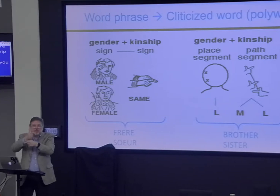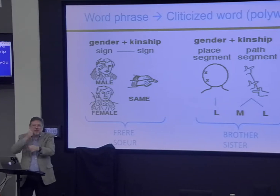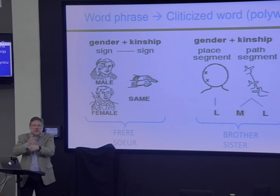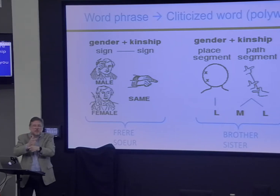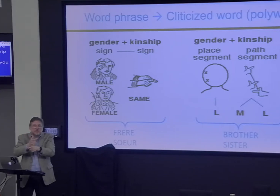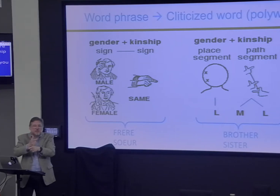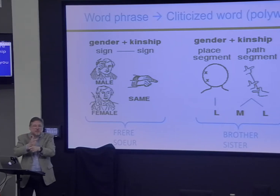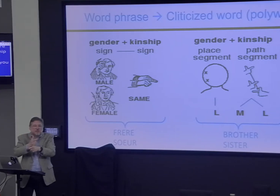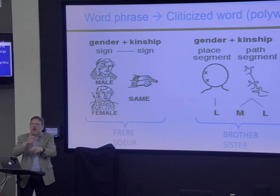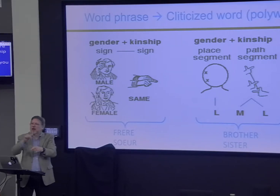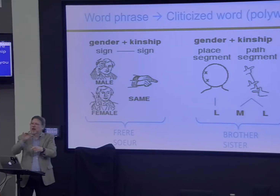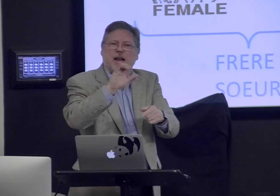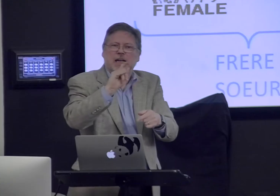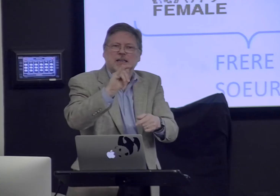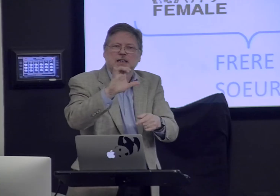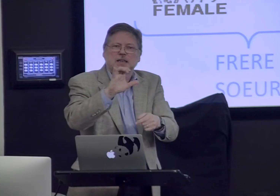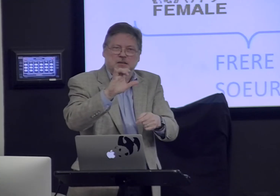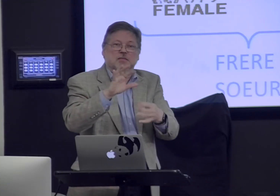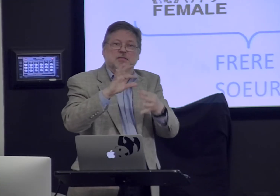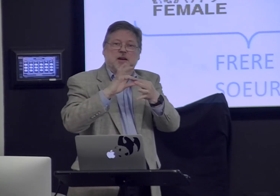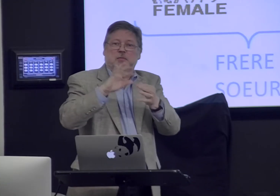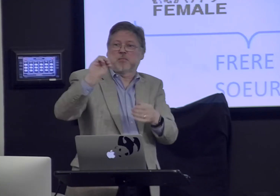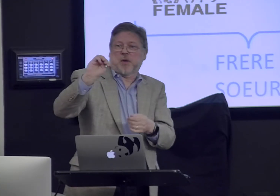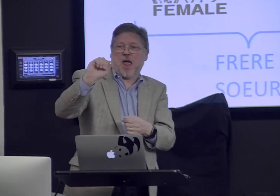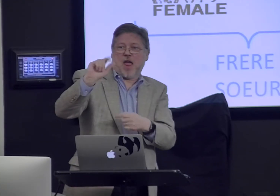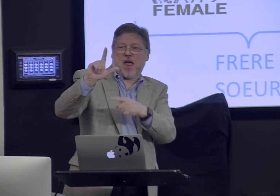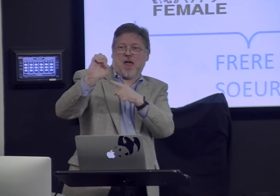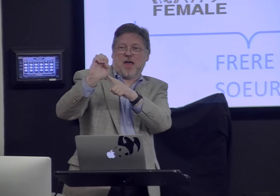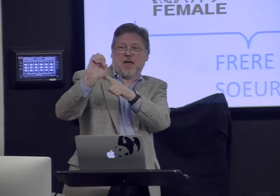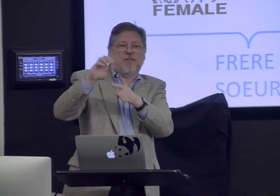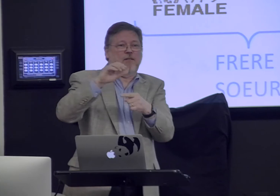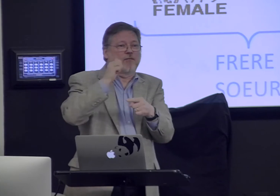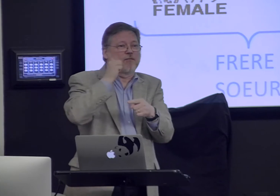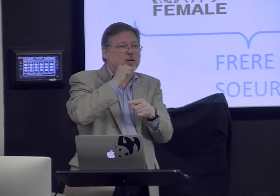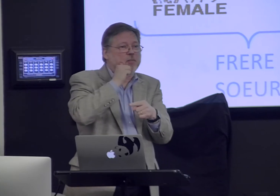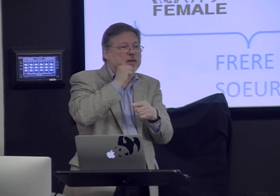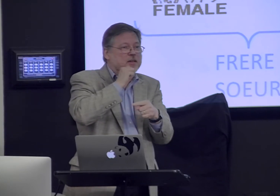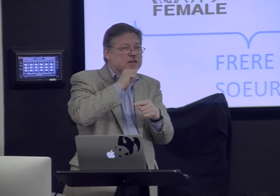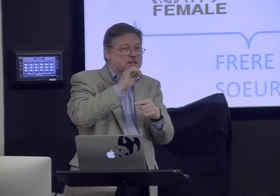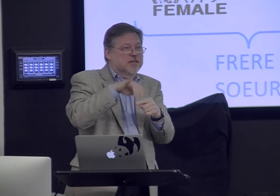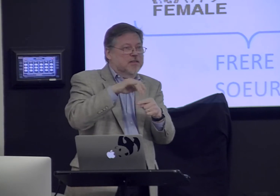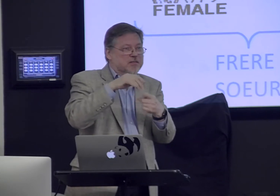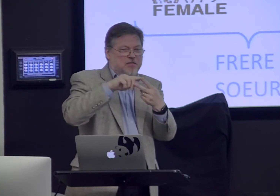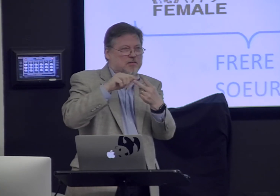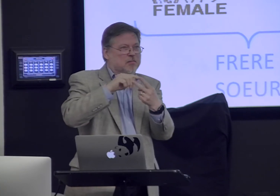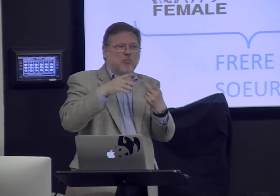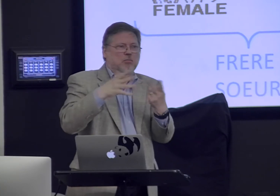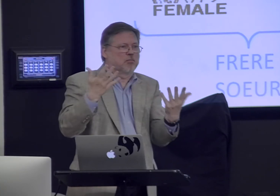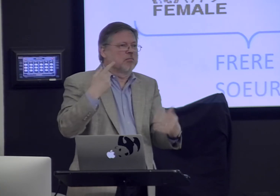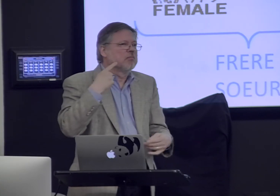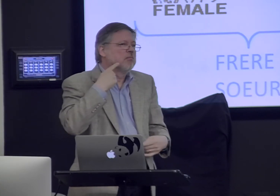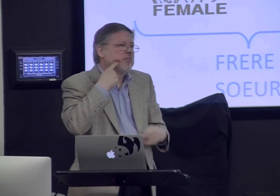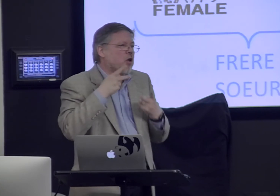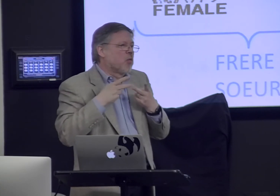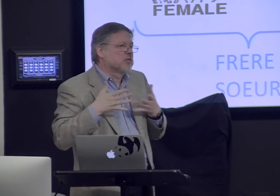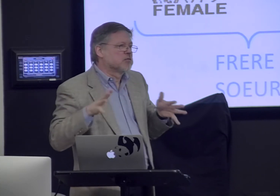You see how I'm starting either at my forehead or at my chin. That starting location is originally